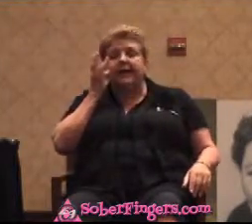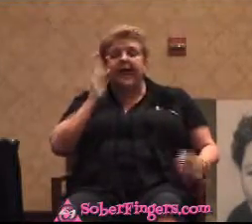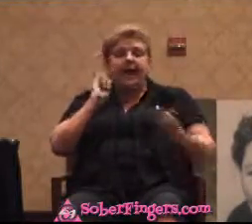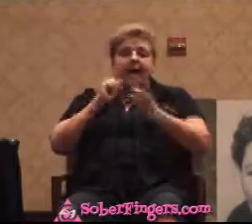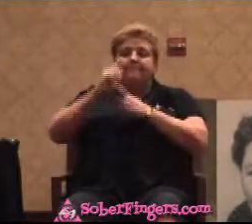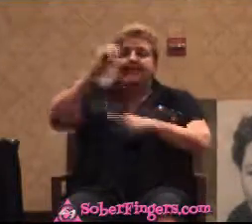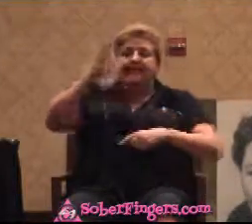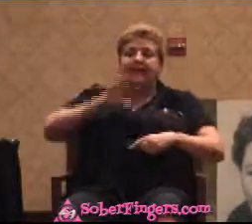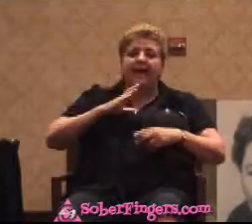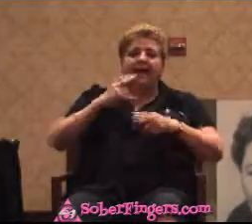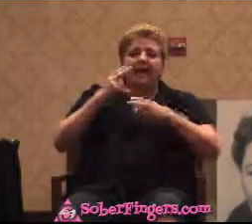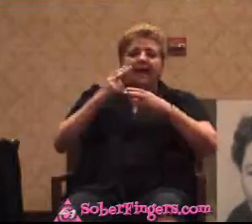named Greasy Feet.